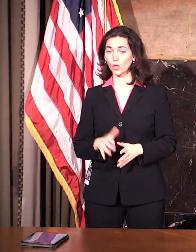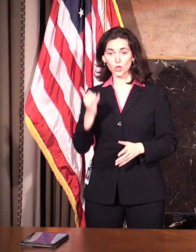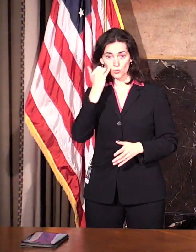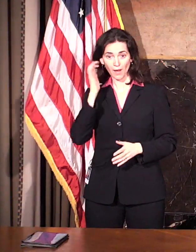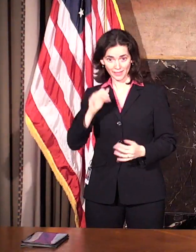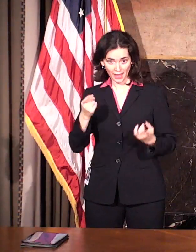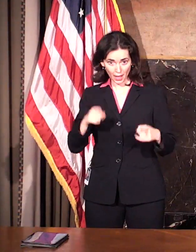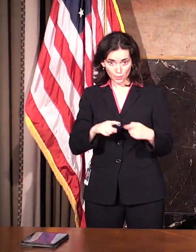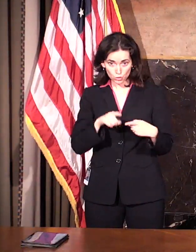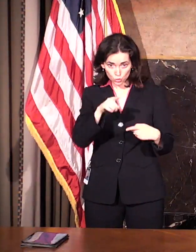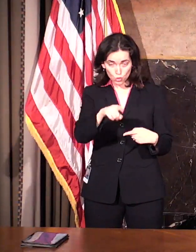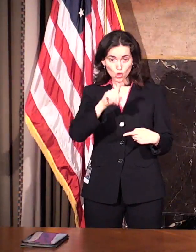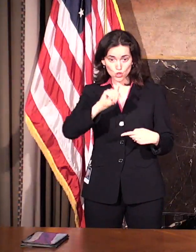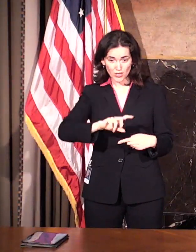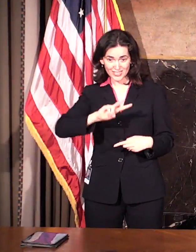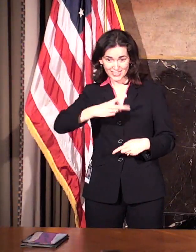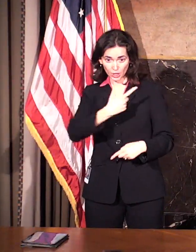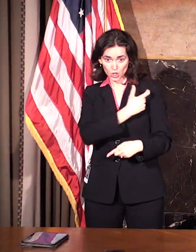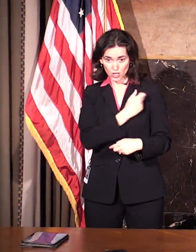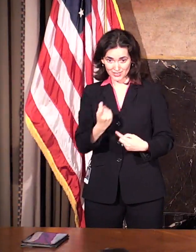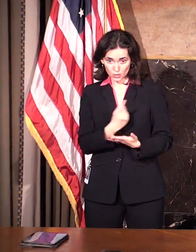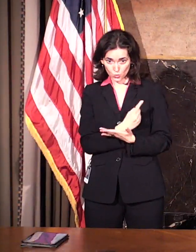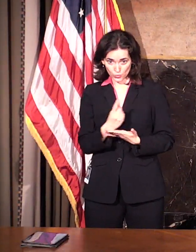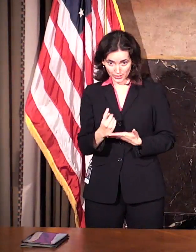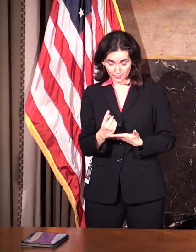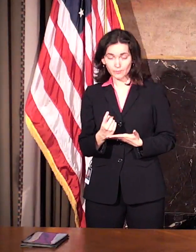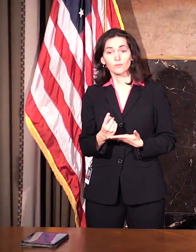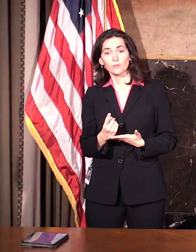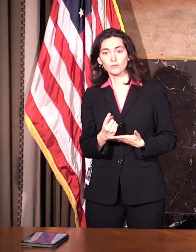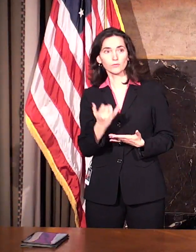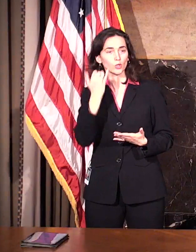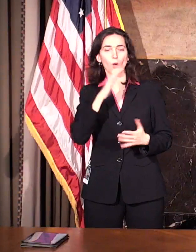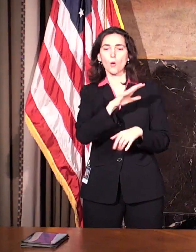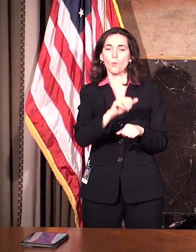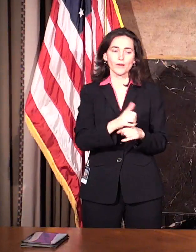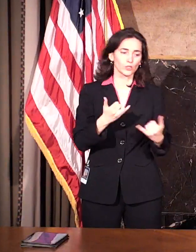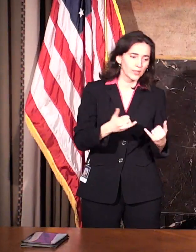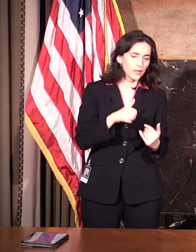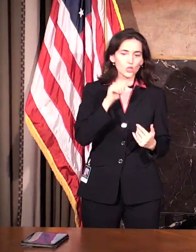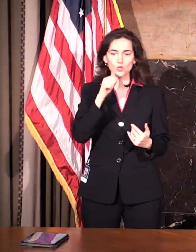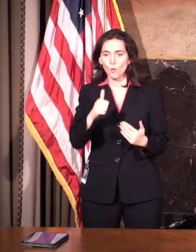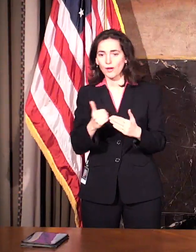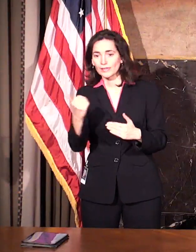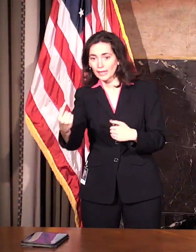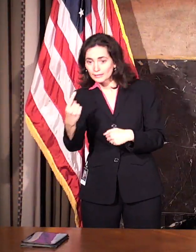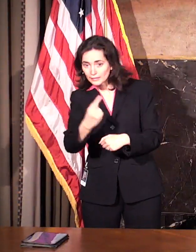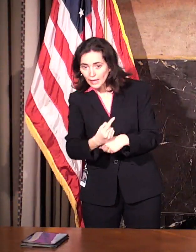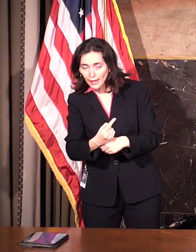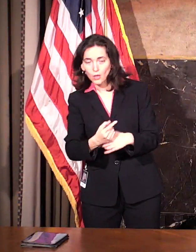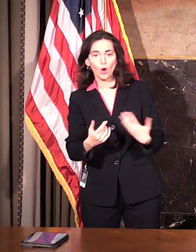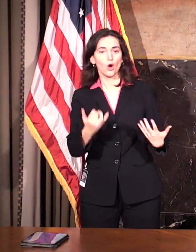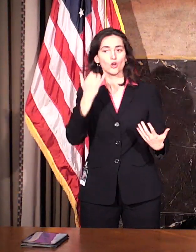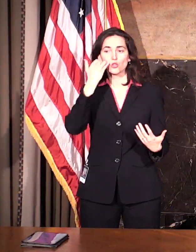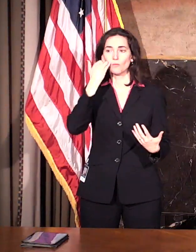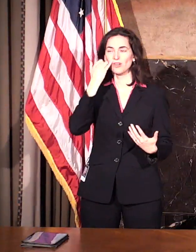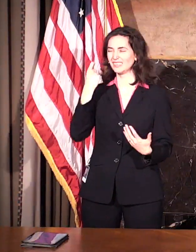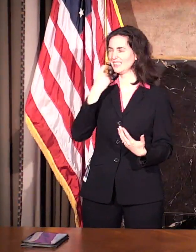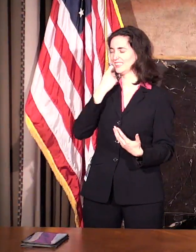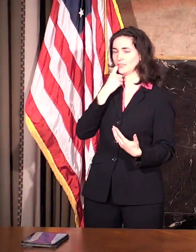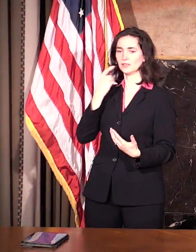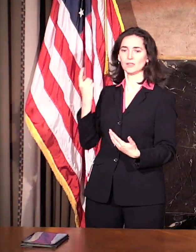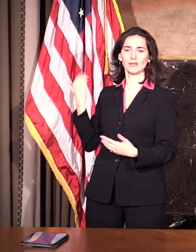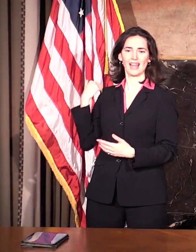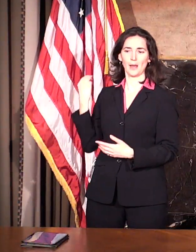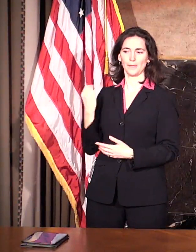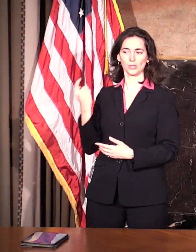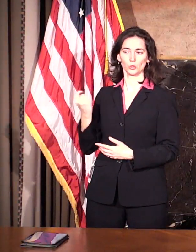that category, if you have an appointment coming today, tomorrow, or the next day, or if you were supposed to have one earlier in the